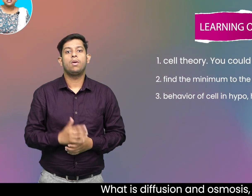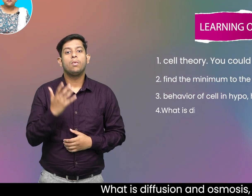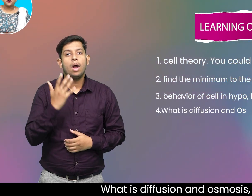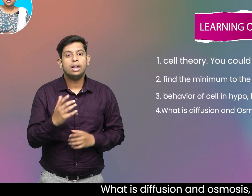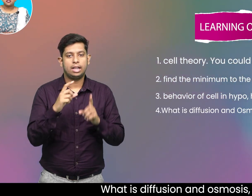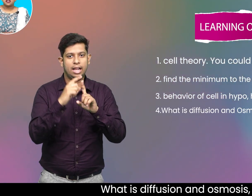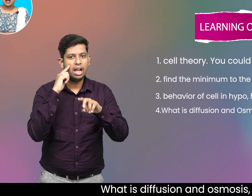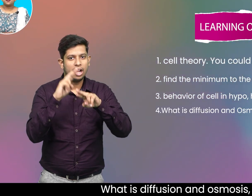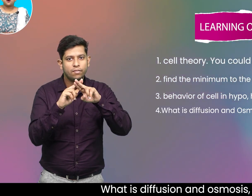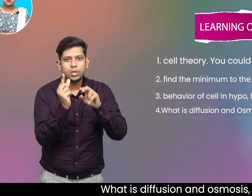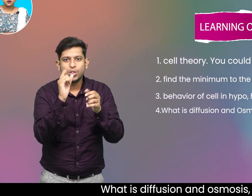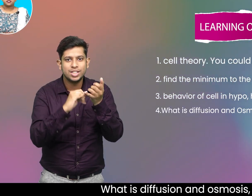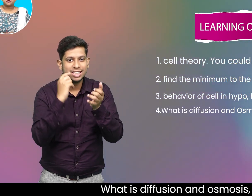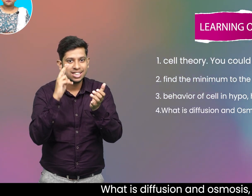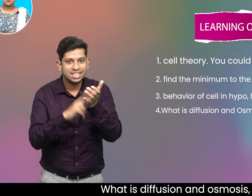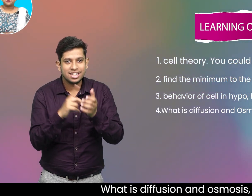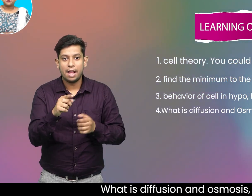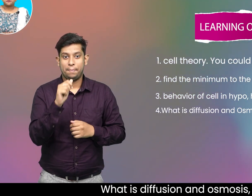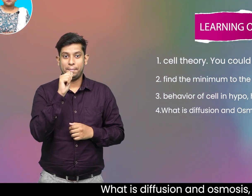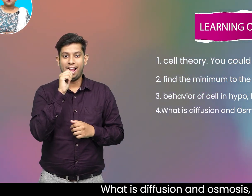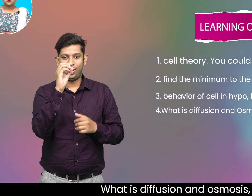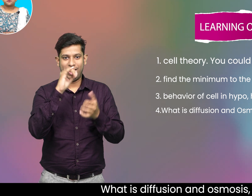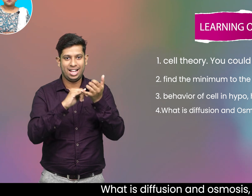What is diffusion and osmosis?